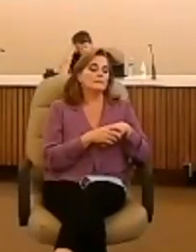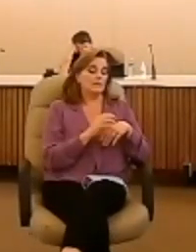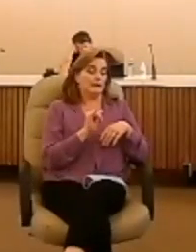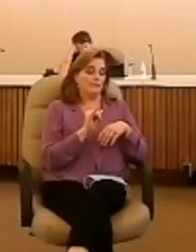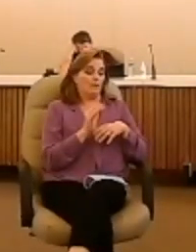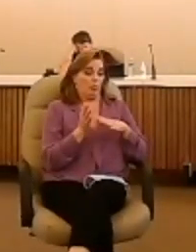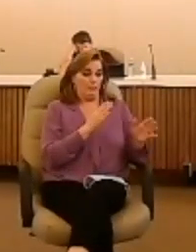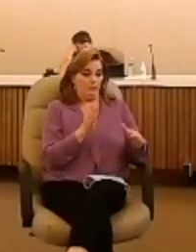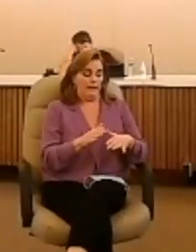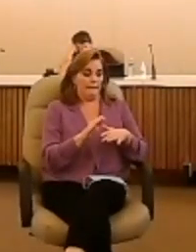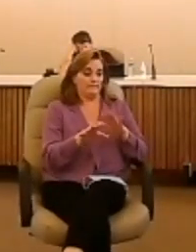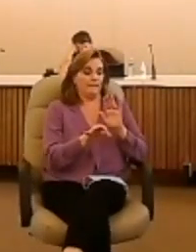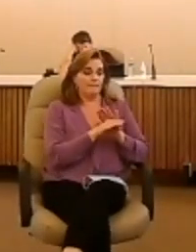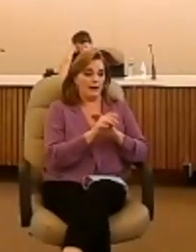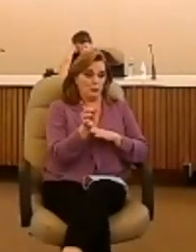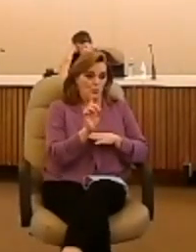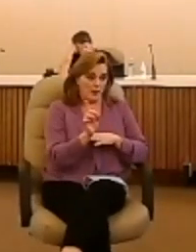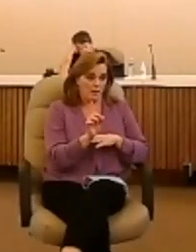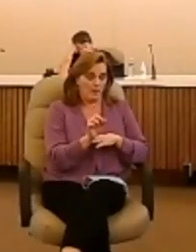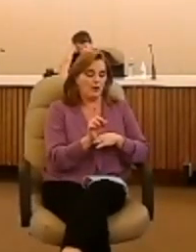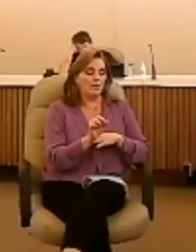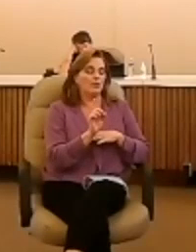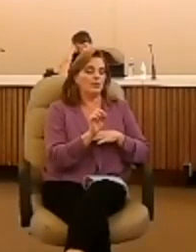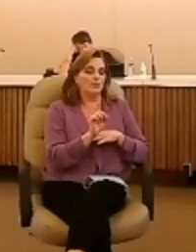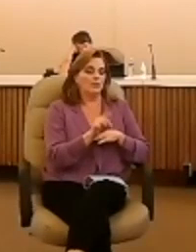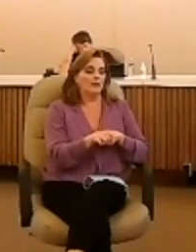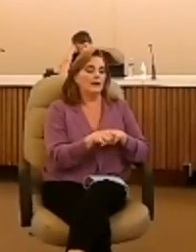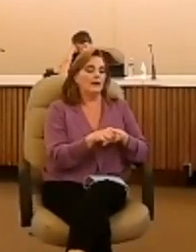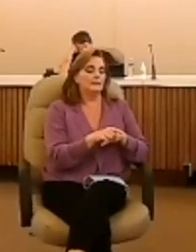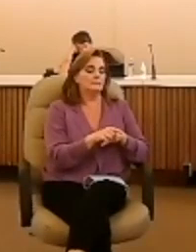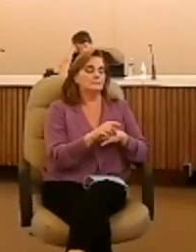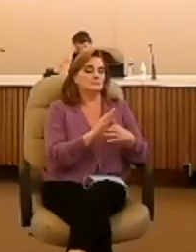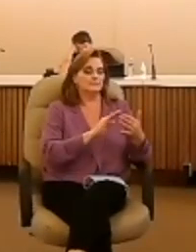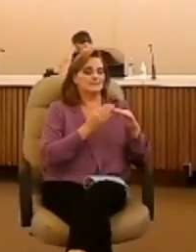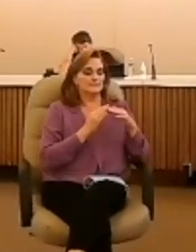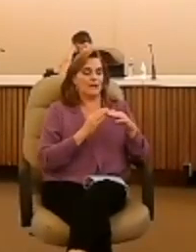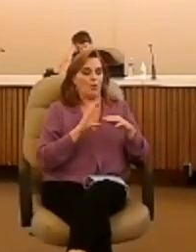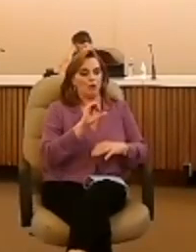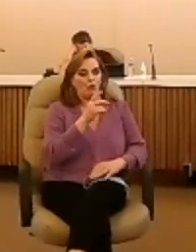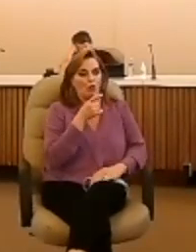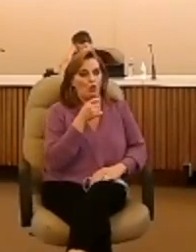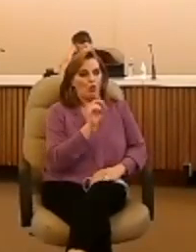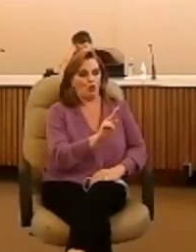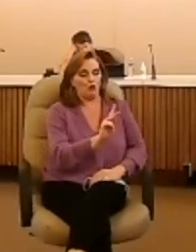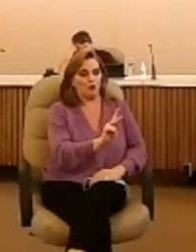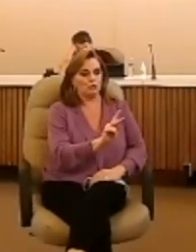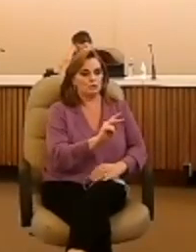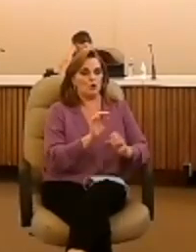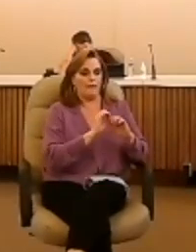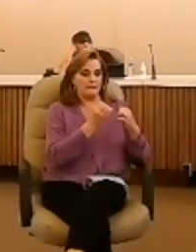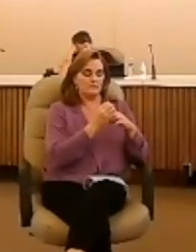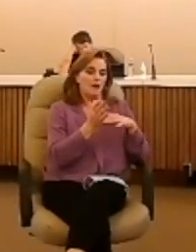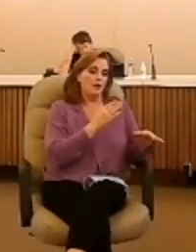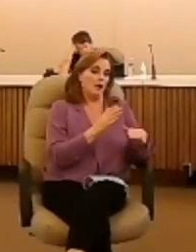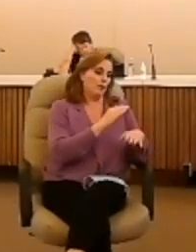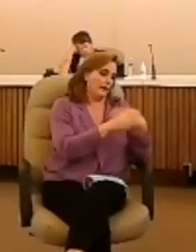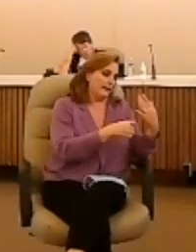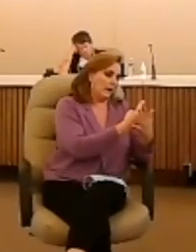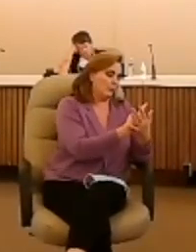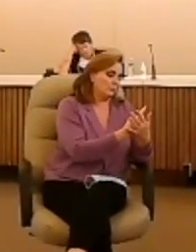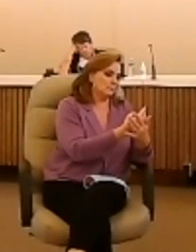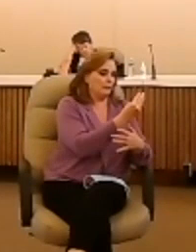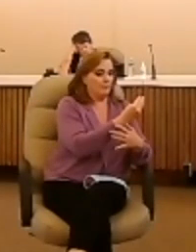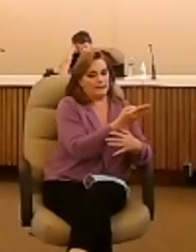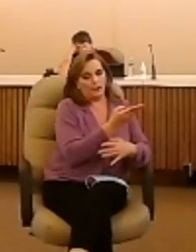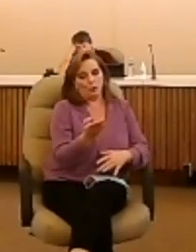162.14-2-64, or as more particularly described in plans on file at the town clerk's office. Plan hours of operation are Monday through